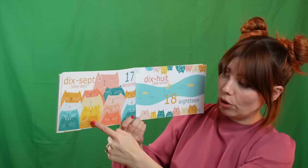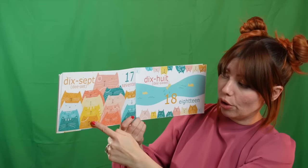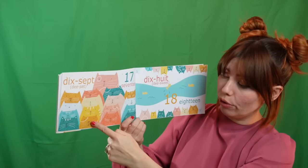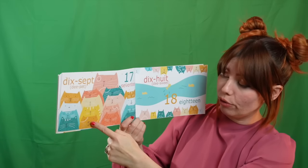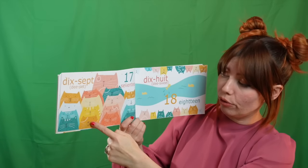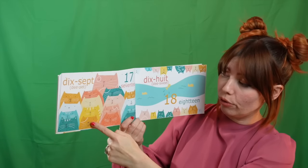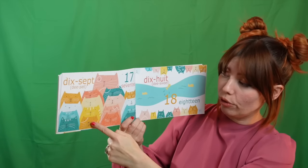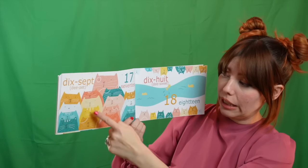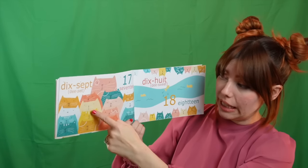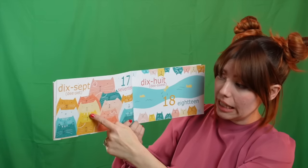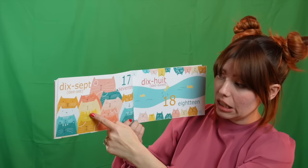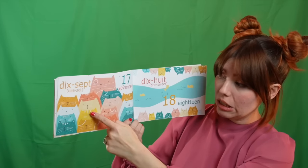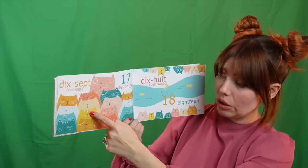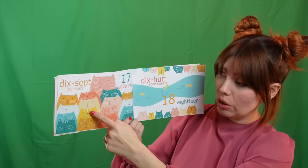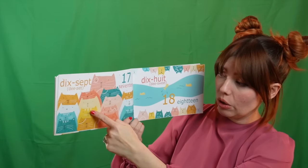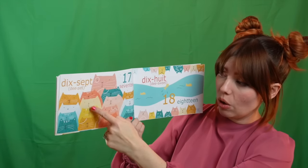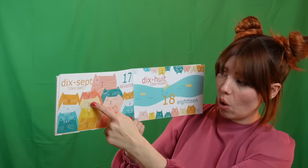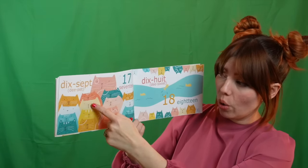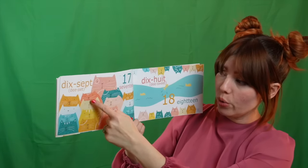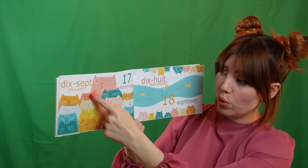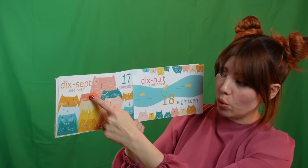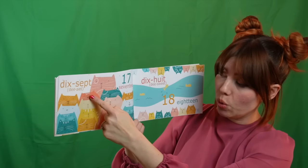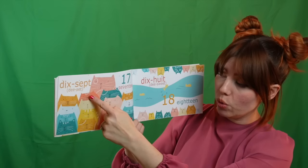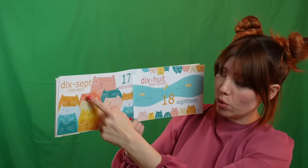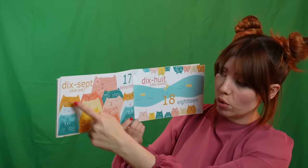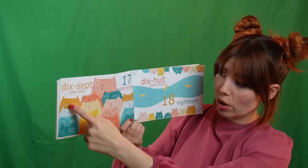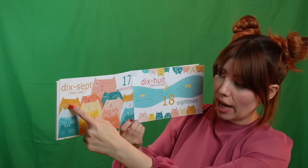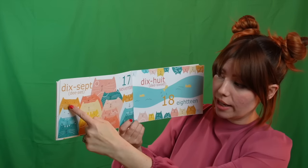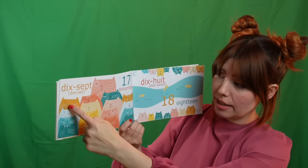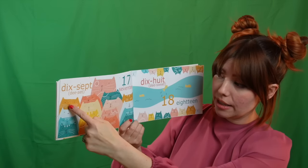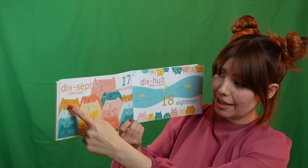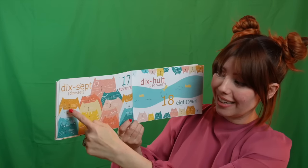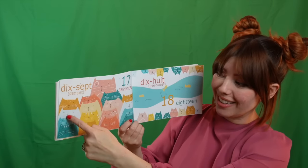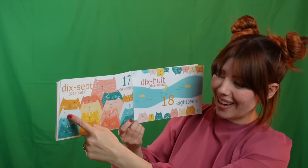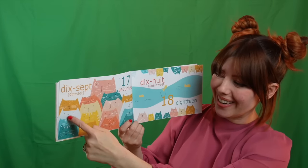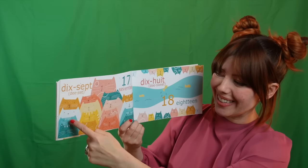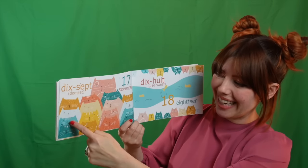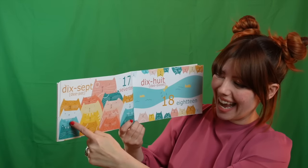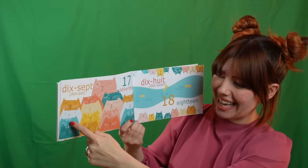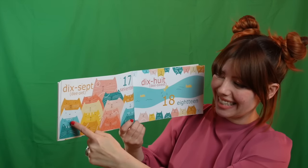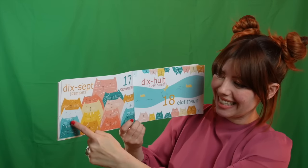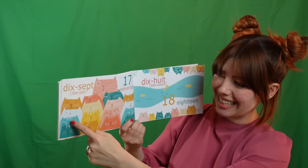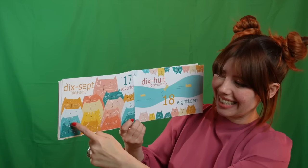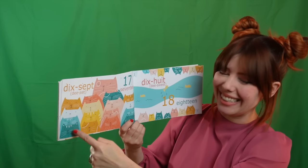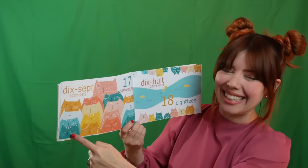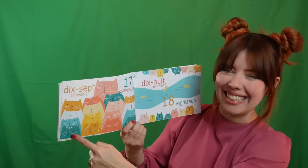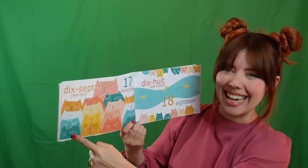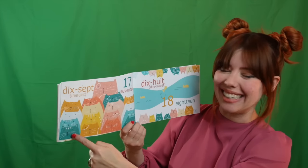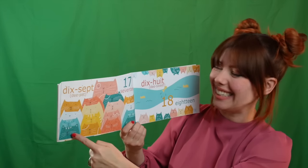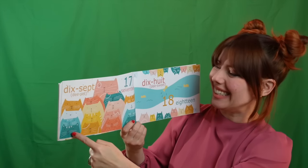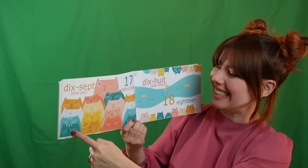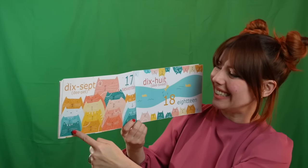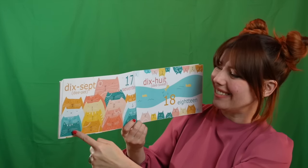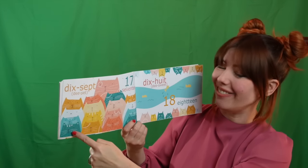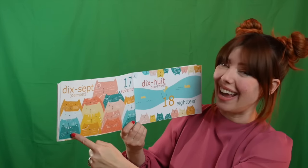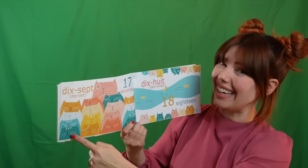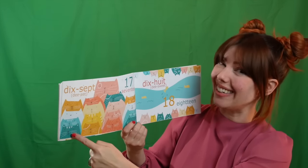9, 10, 11, 12, 13, 14, 15, 17. Wait, no.